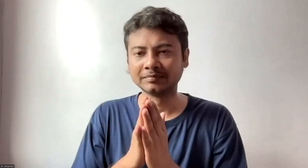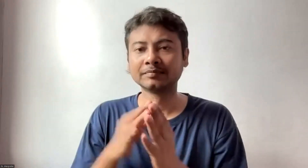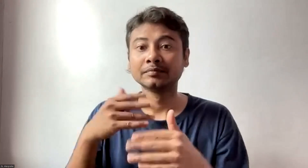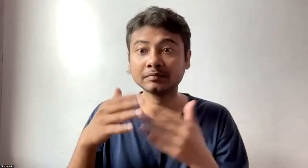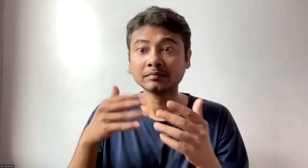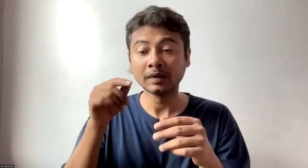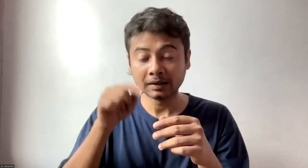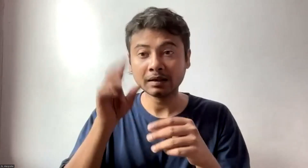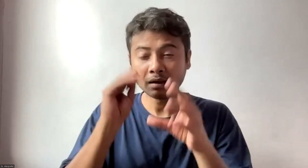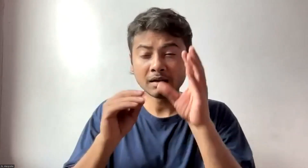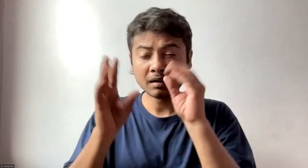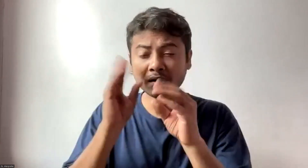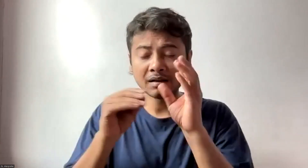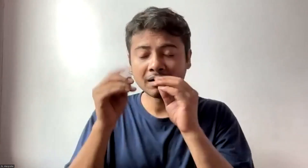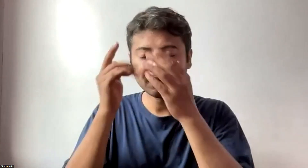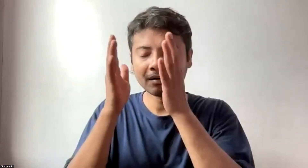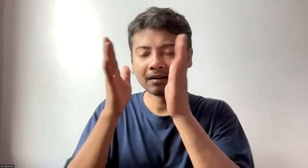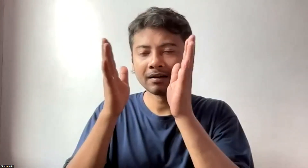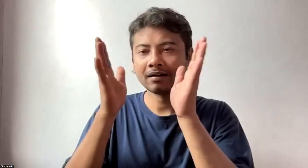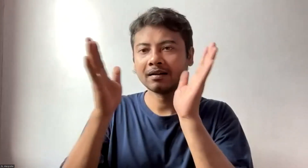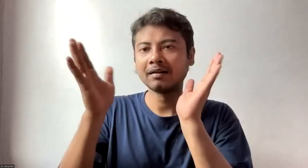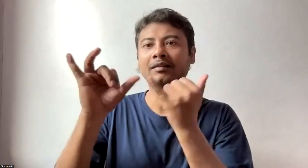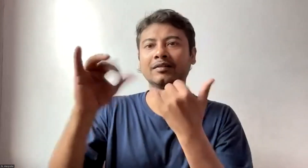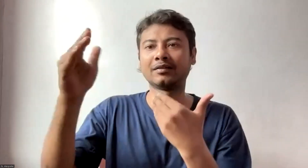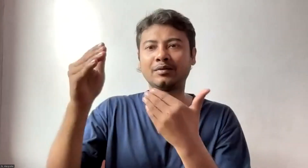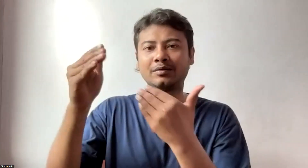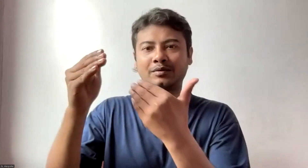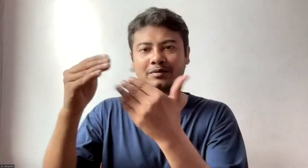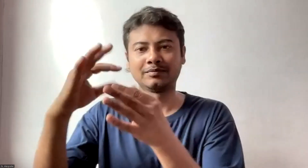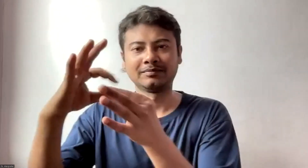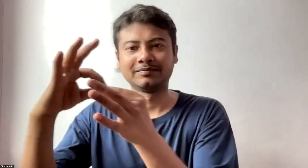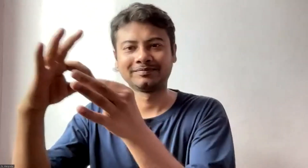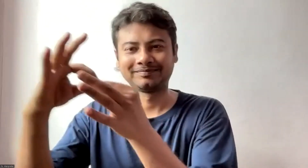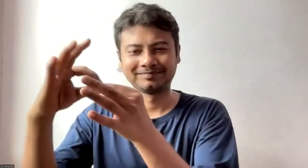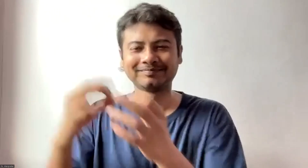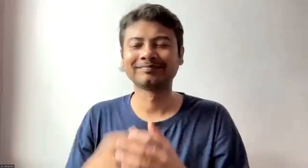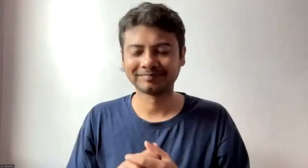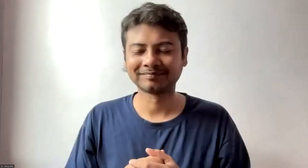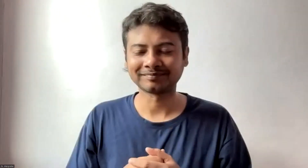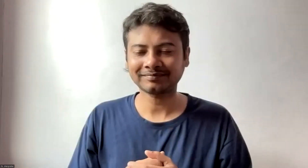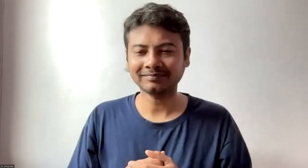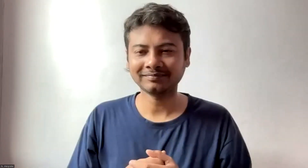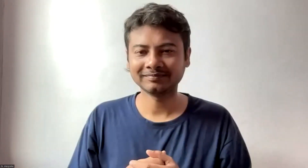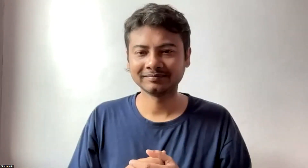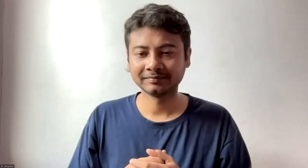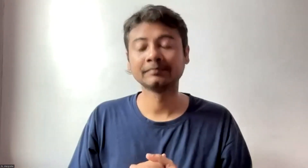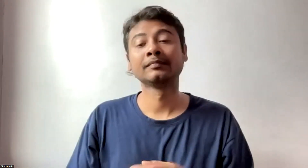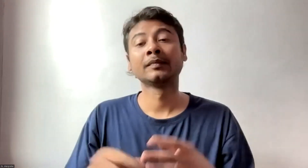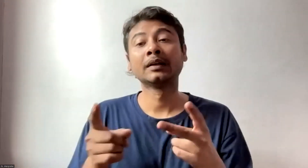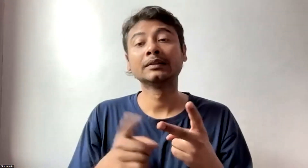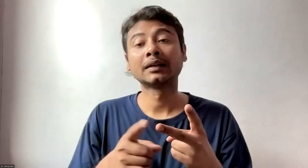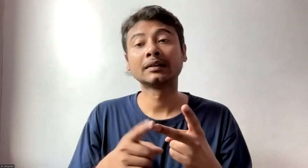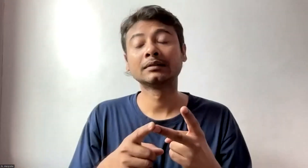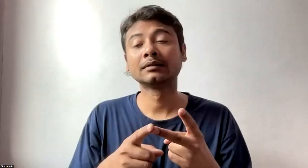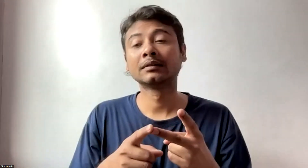So then we also learned after that about this creation, this universe. The scientists say that